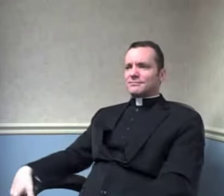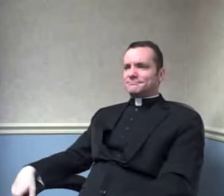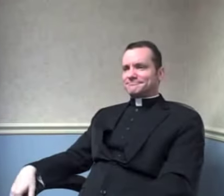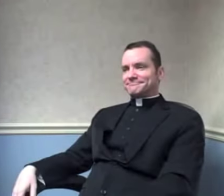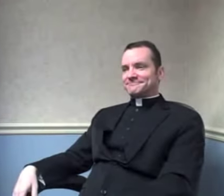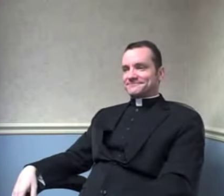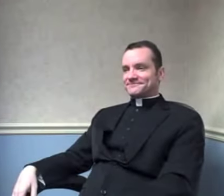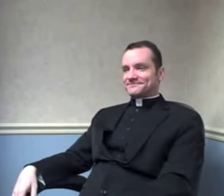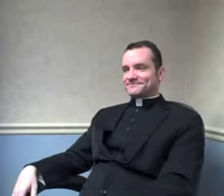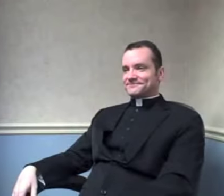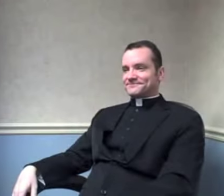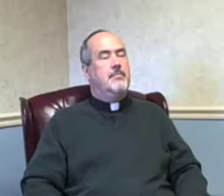can contact me.